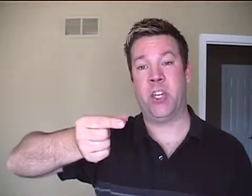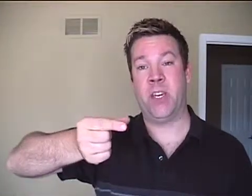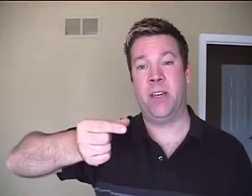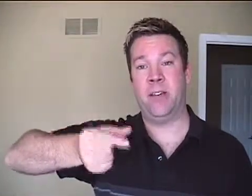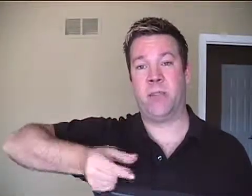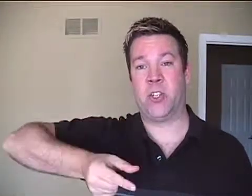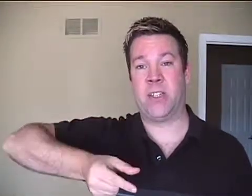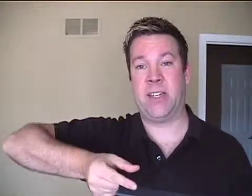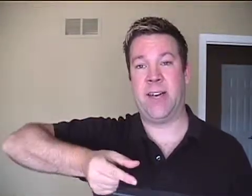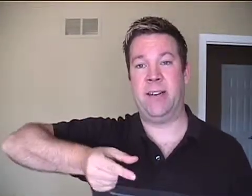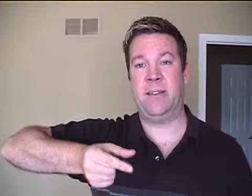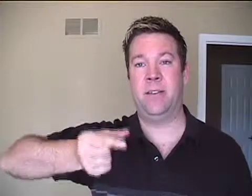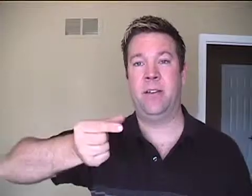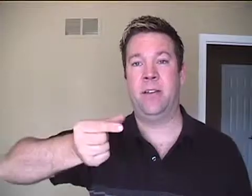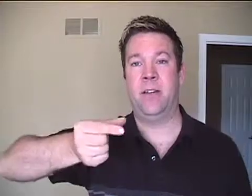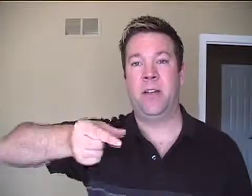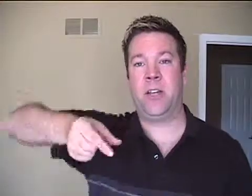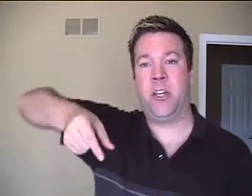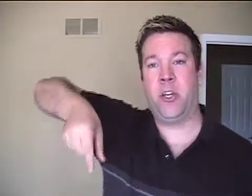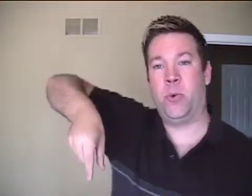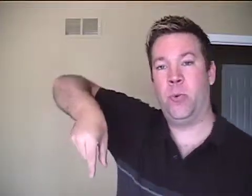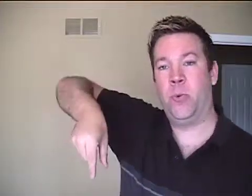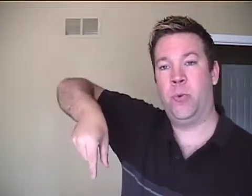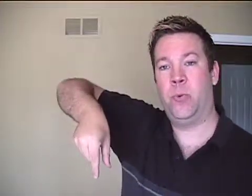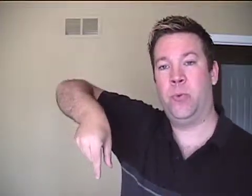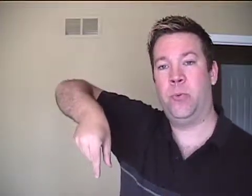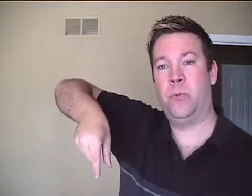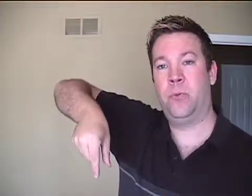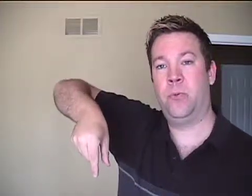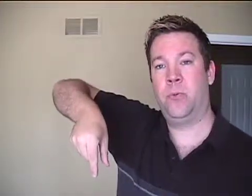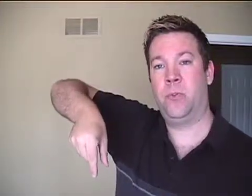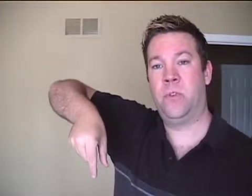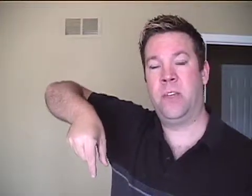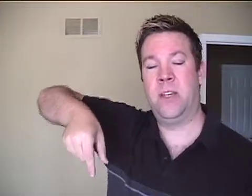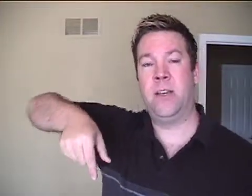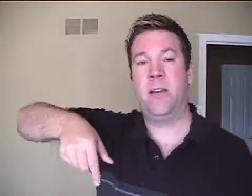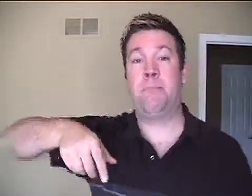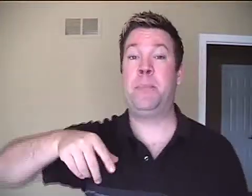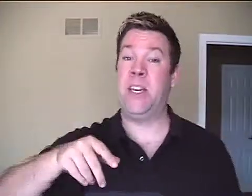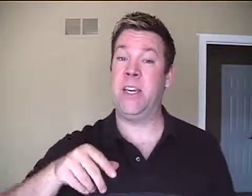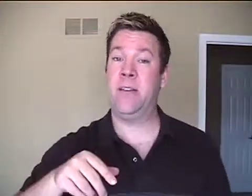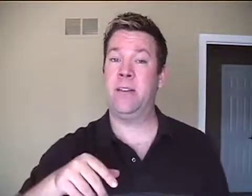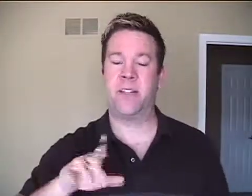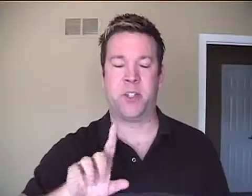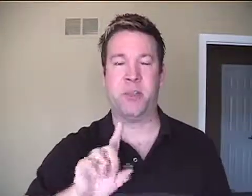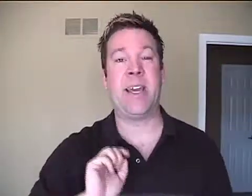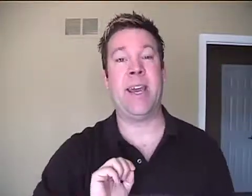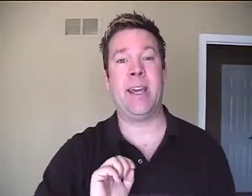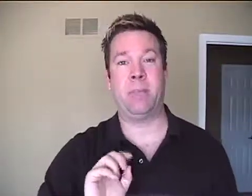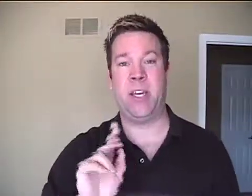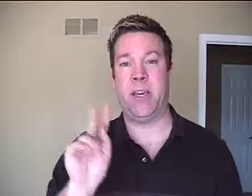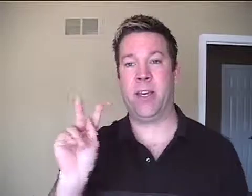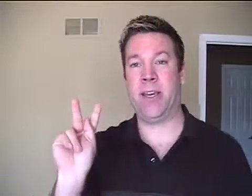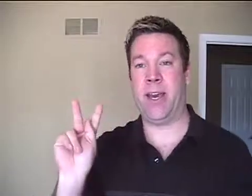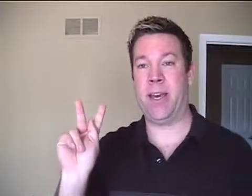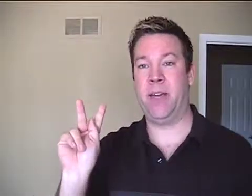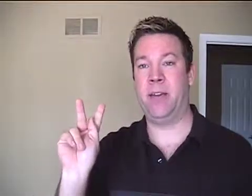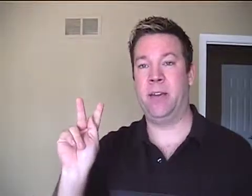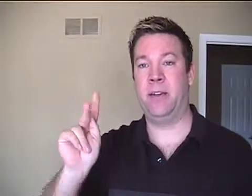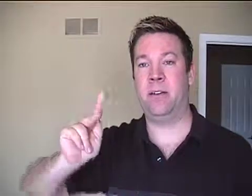G, which looks like that. Q. K and P. K,